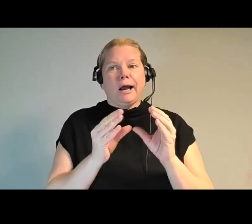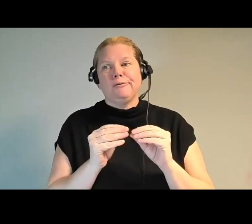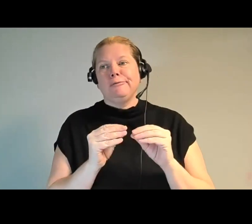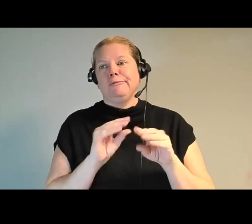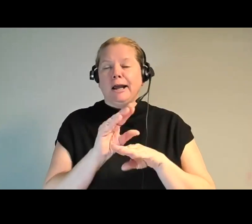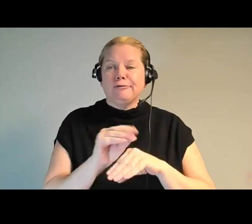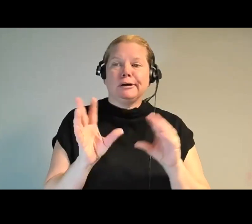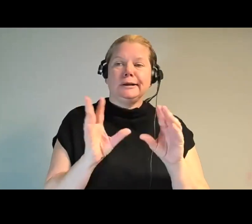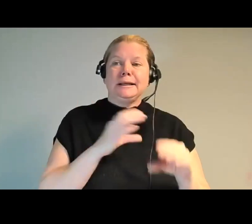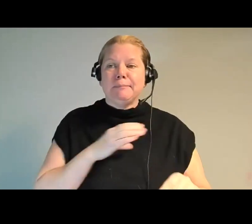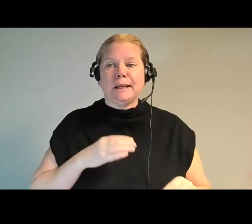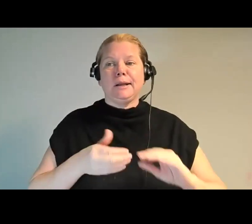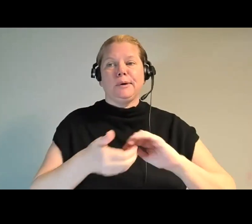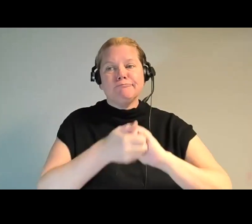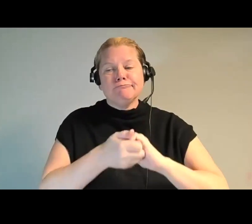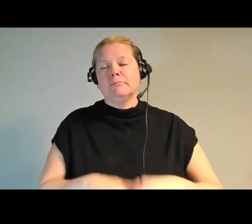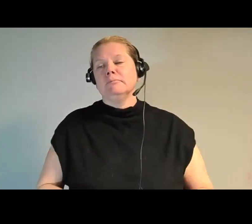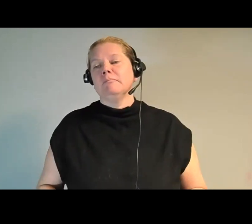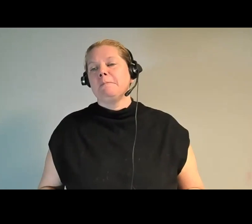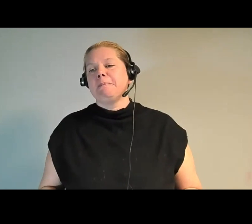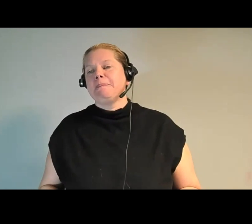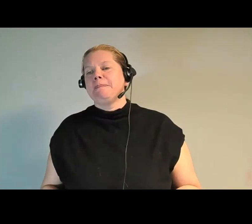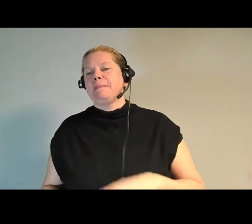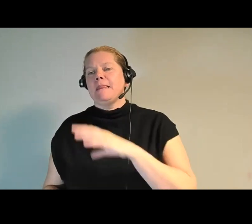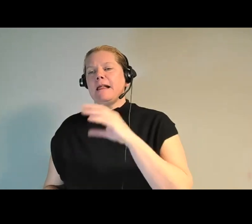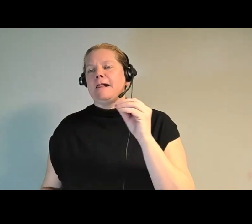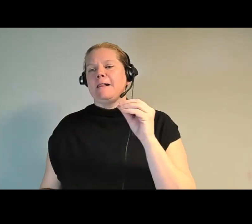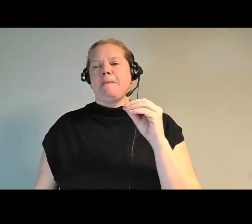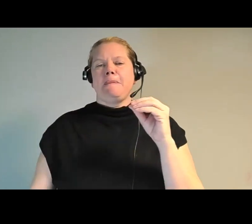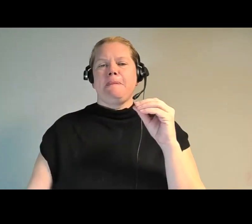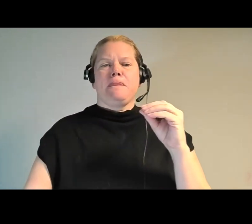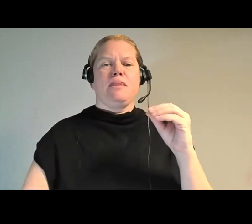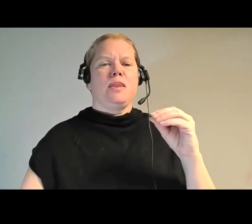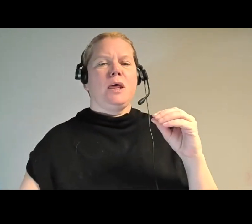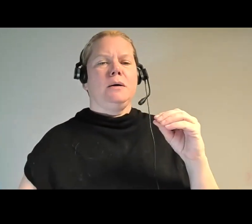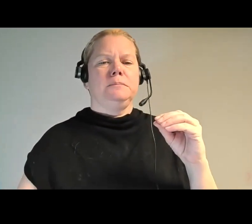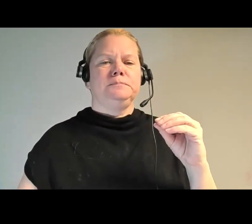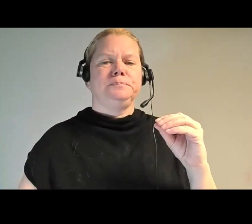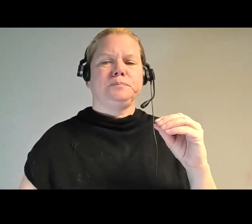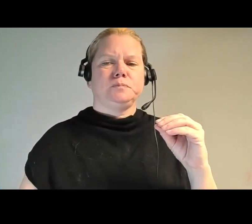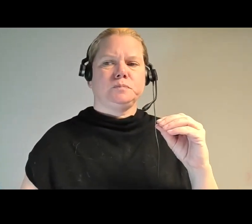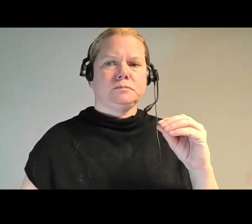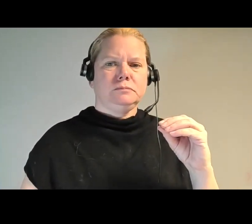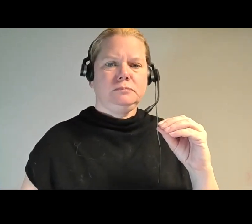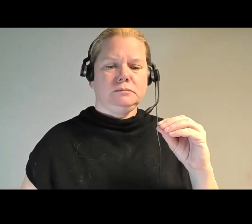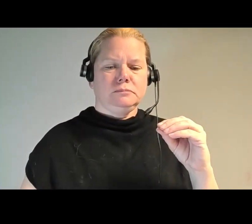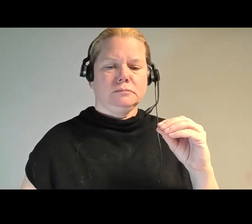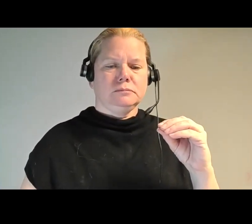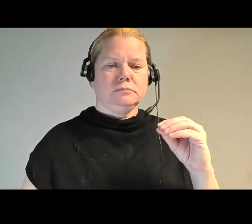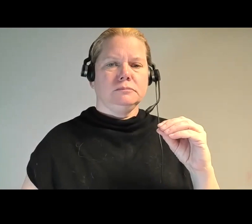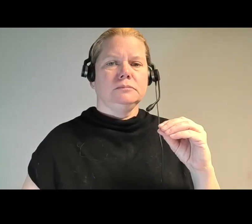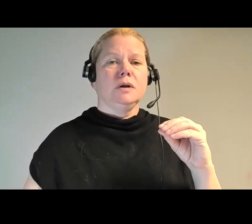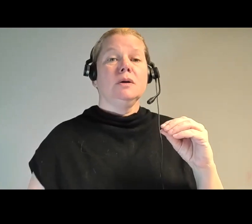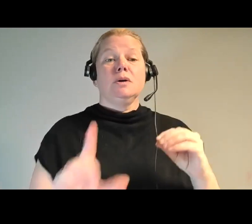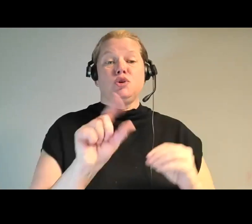we partner with. And in 2022, the COVID